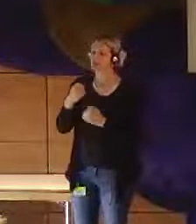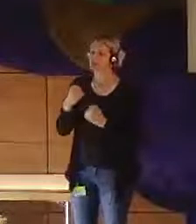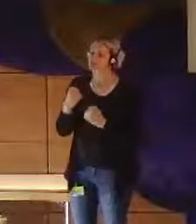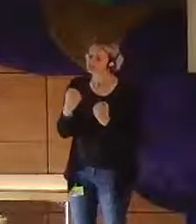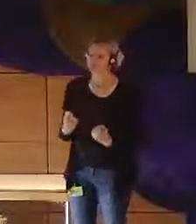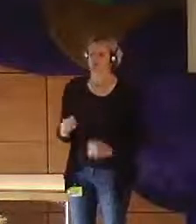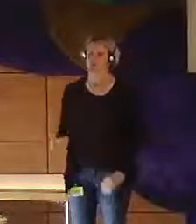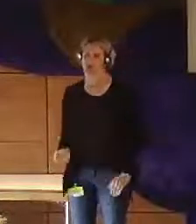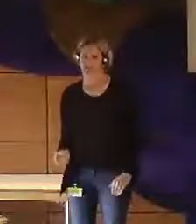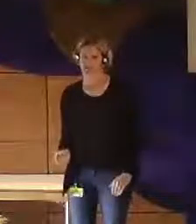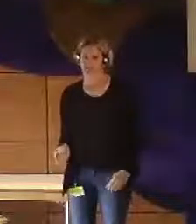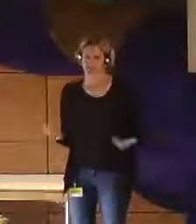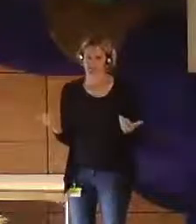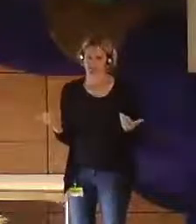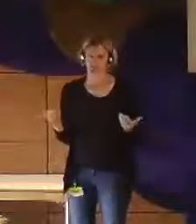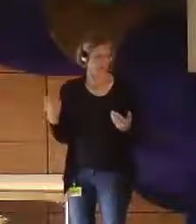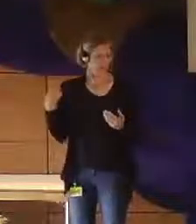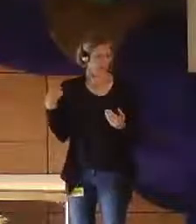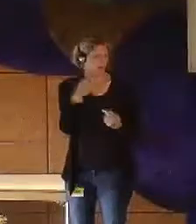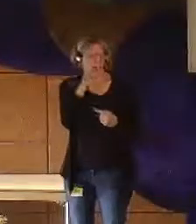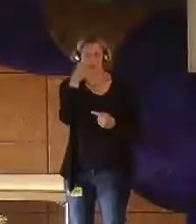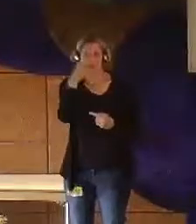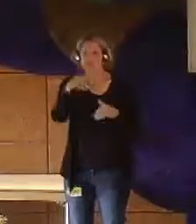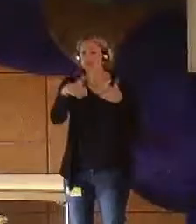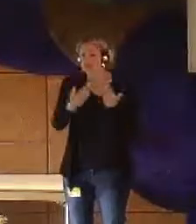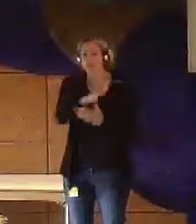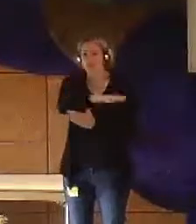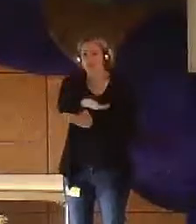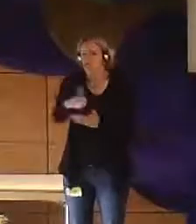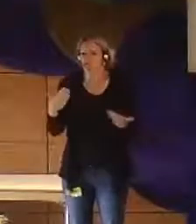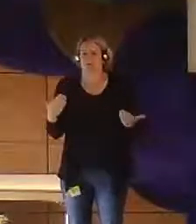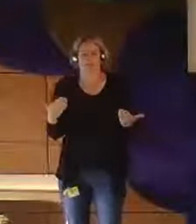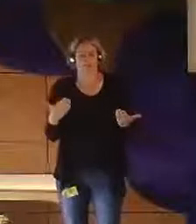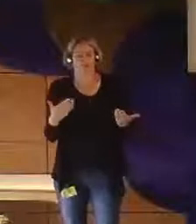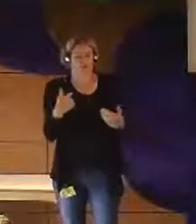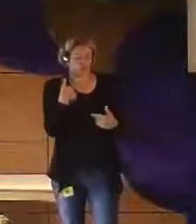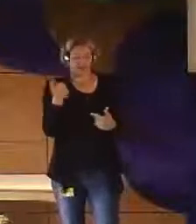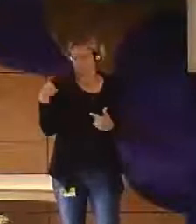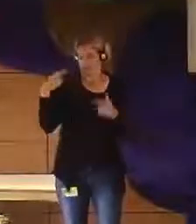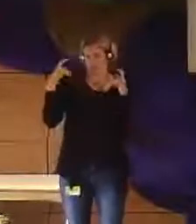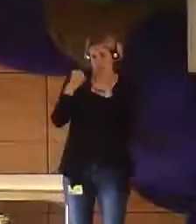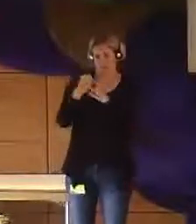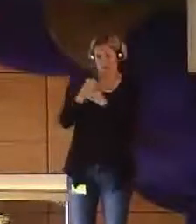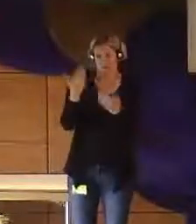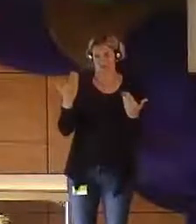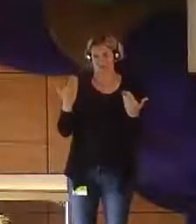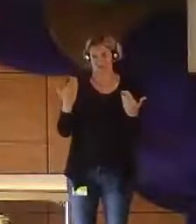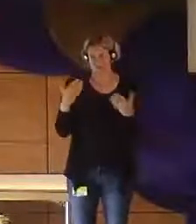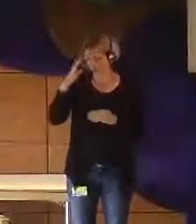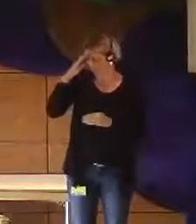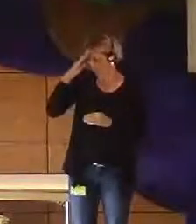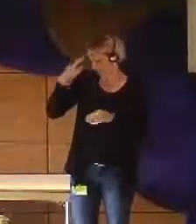here, there are a number of kids with, I've had my photograph taken with one of our boys with CHARGE, and I'm